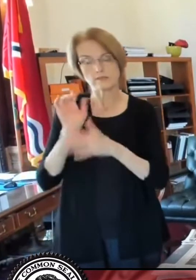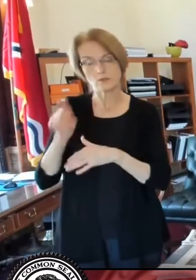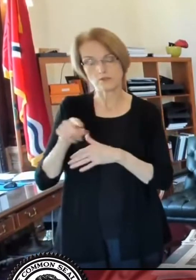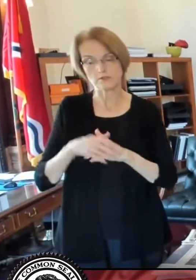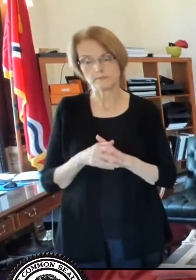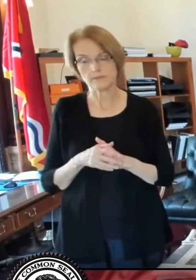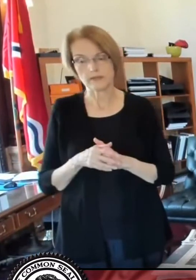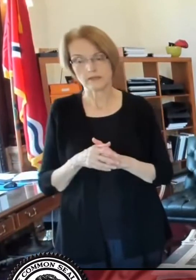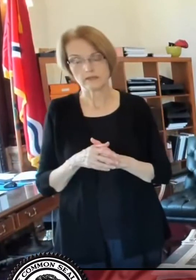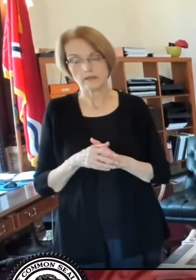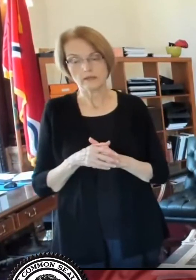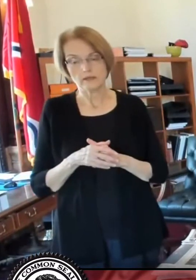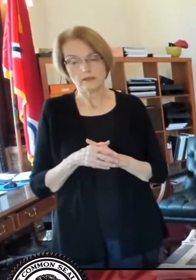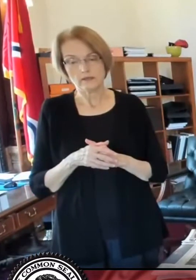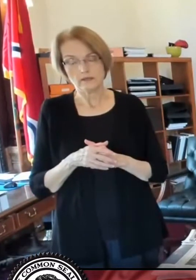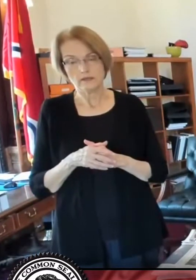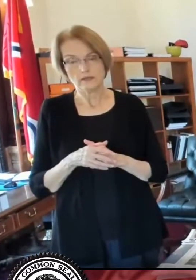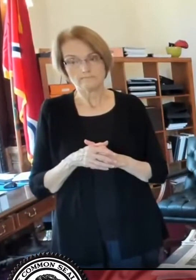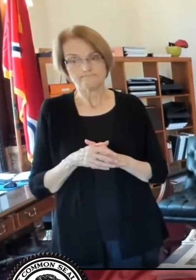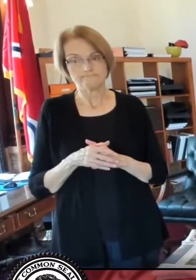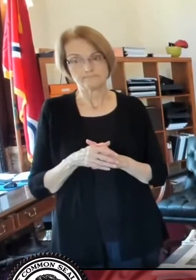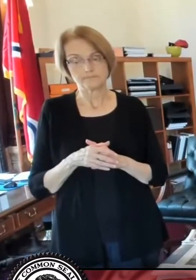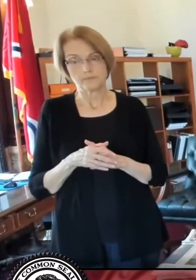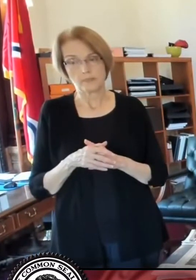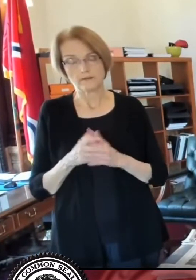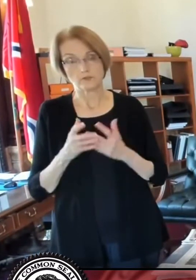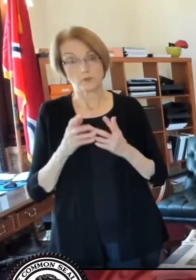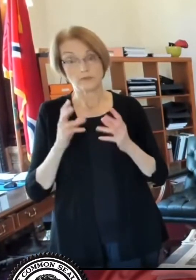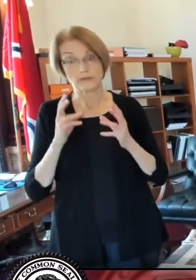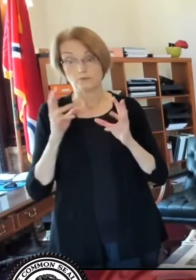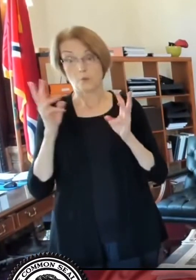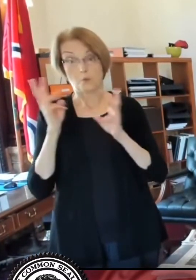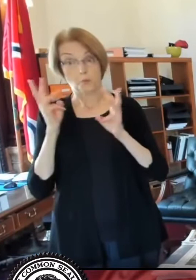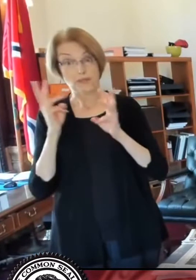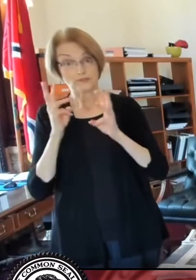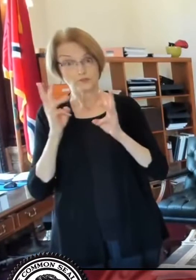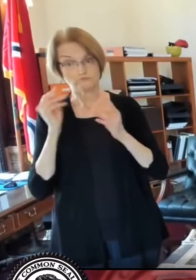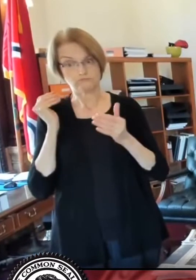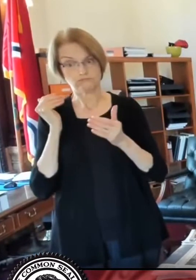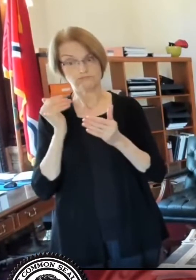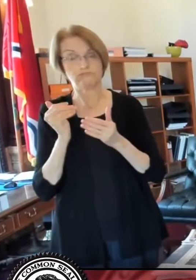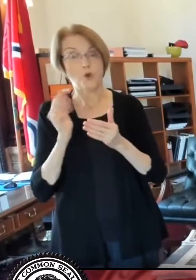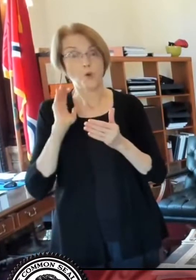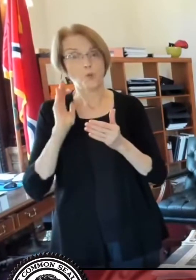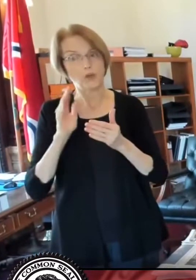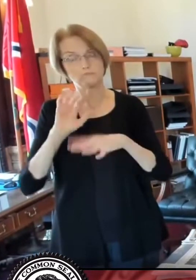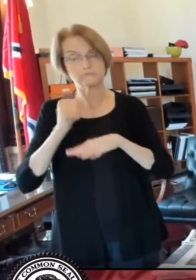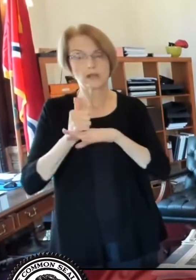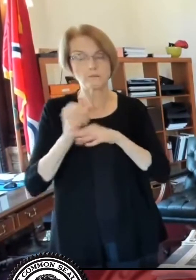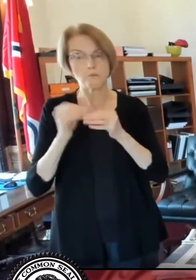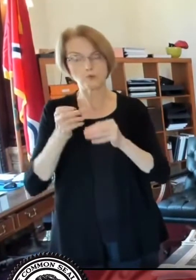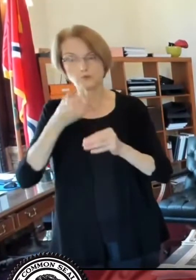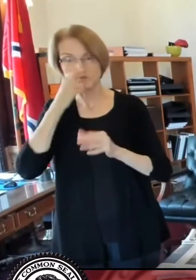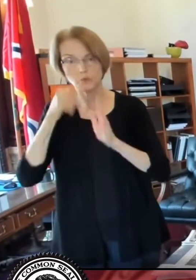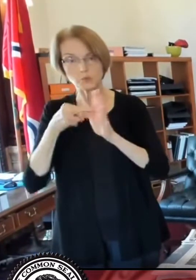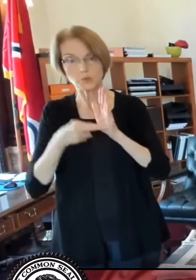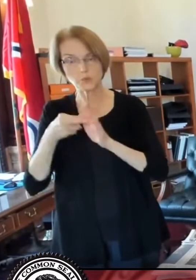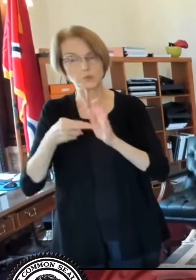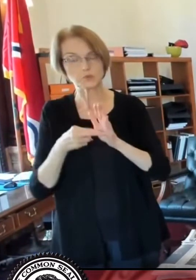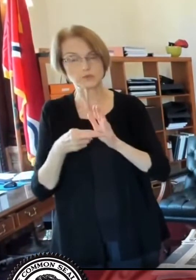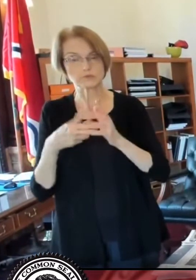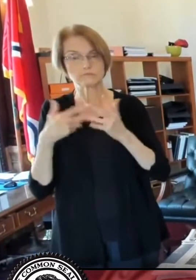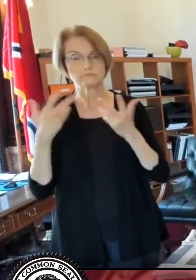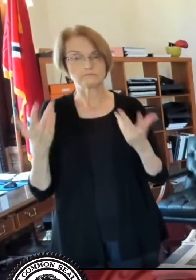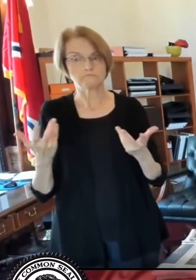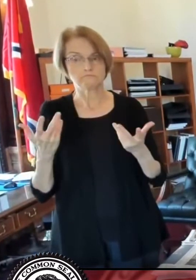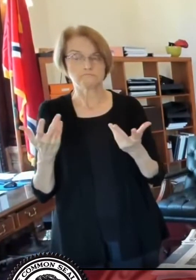anticipate having to increase restrictions as we head into winter, or at what point do you think it would be appropriate, under what circumstances,